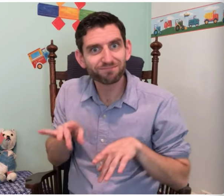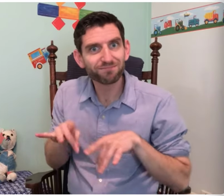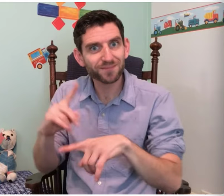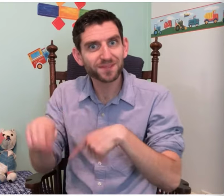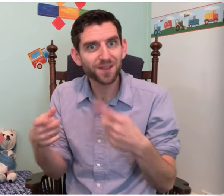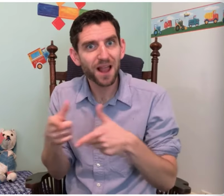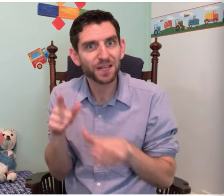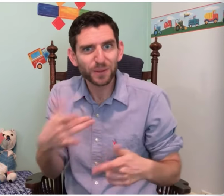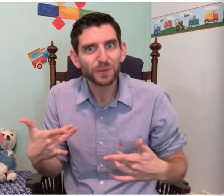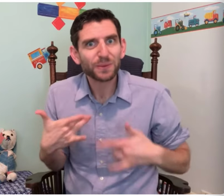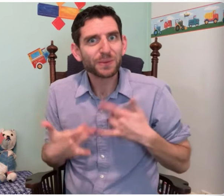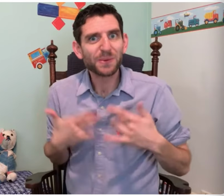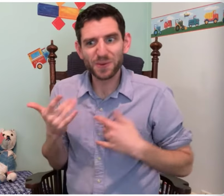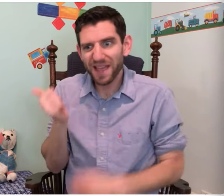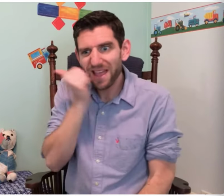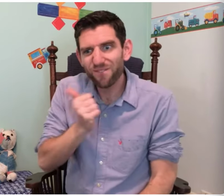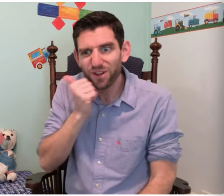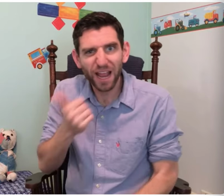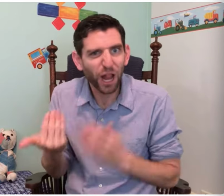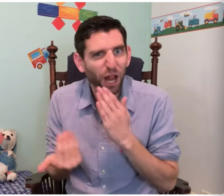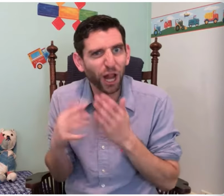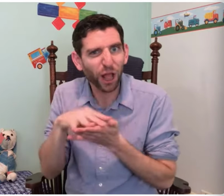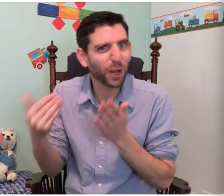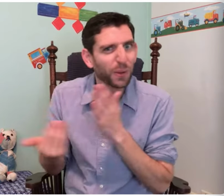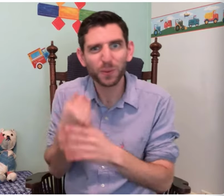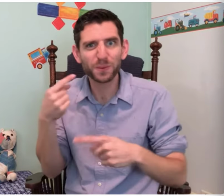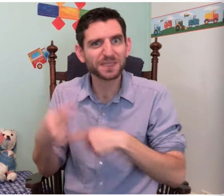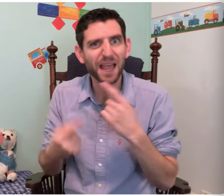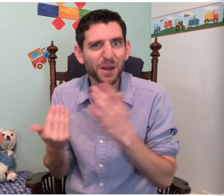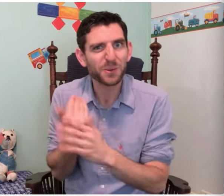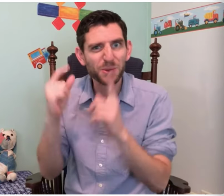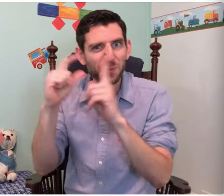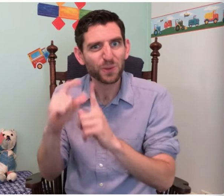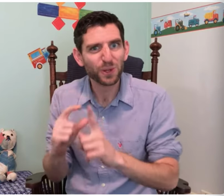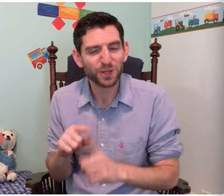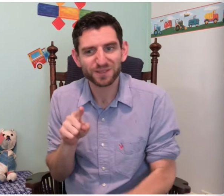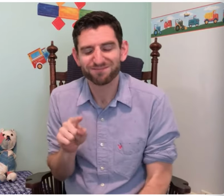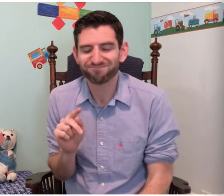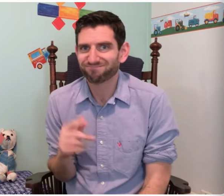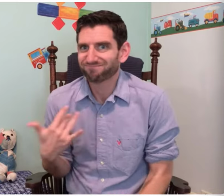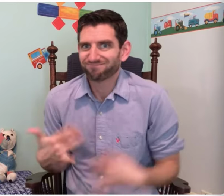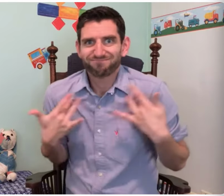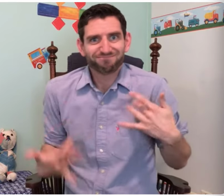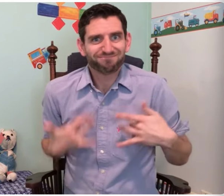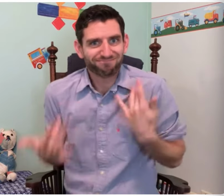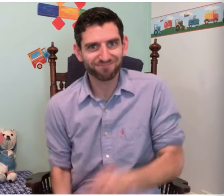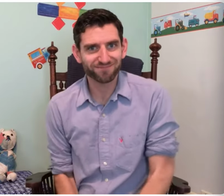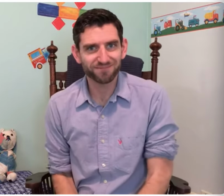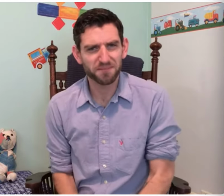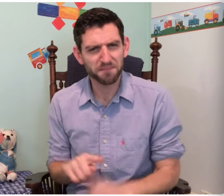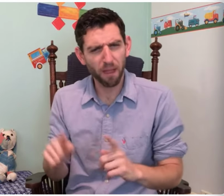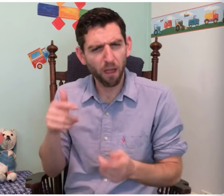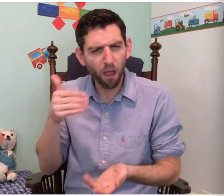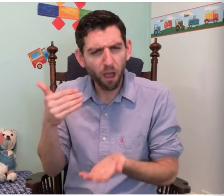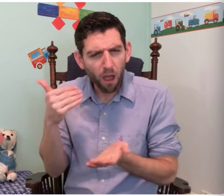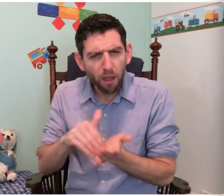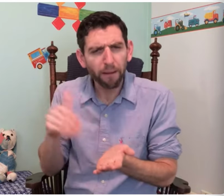Hi, your child is learning sign language and it's very exciting because they're learning new words and signs every day.